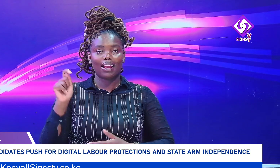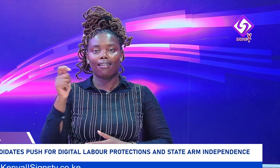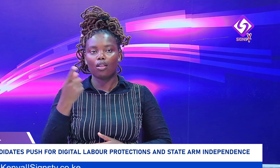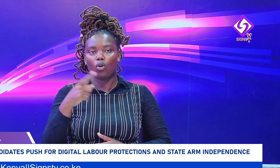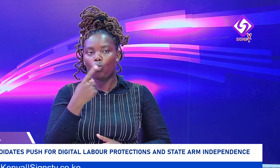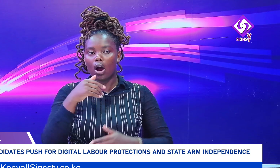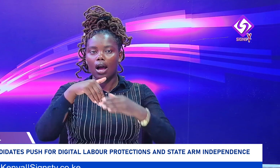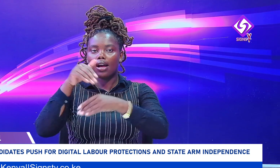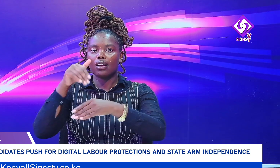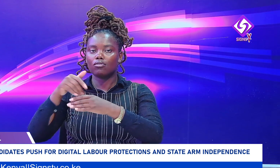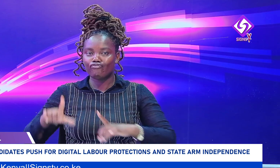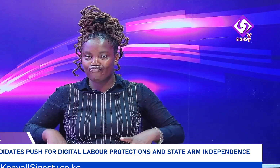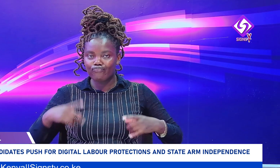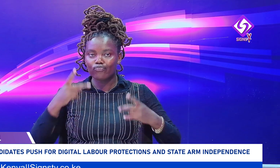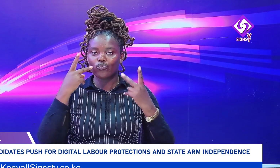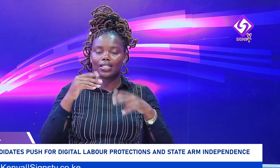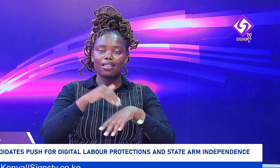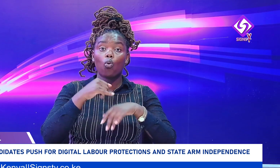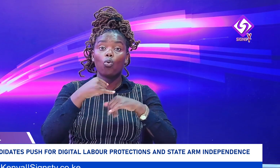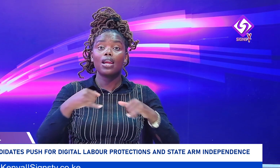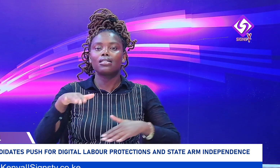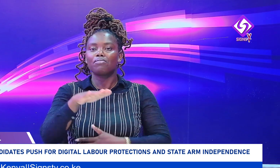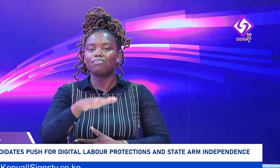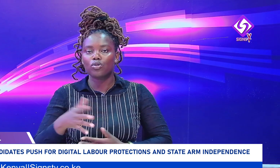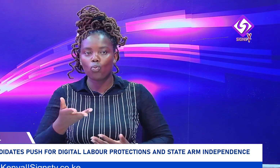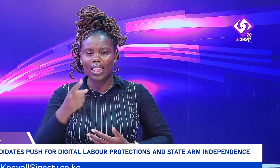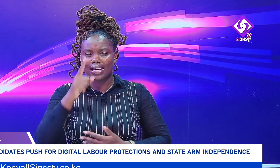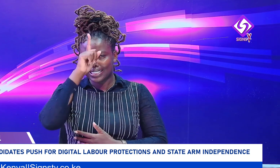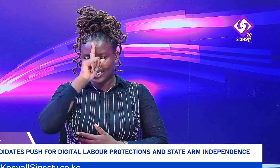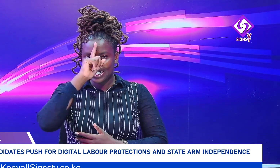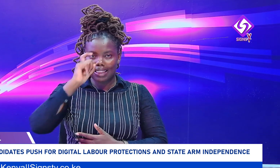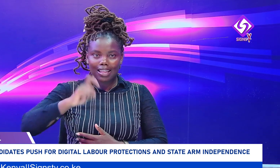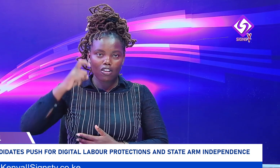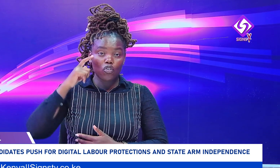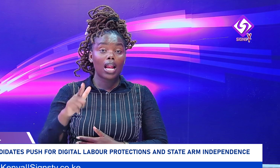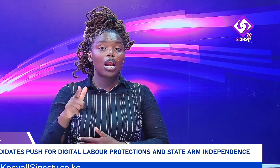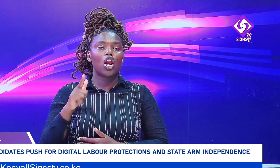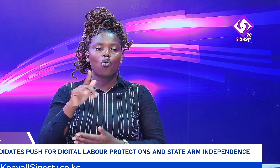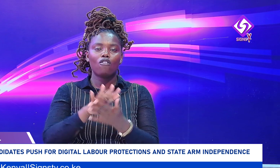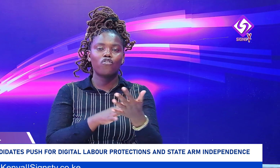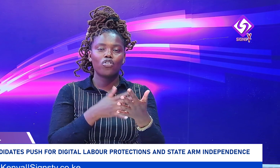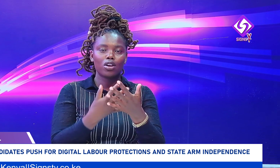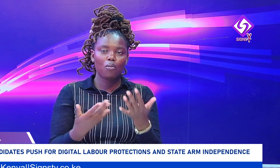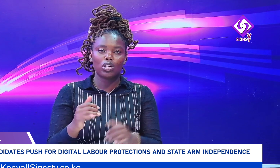online space, there is a critical and crucial need for a legal framework to safeguard their